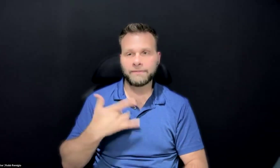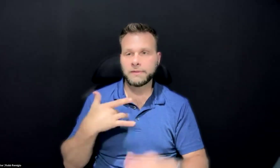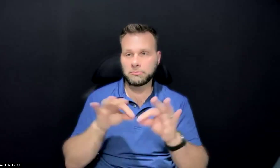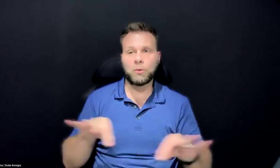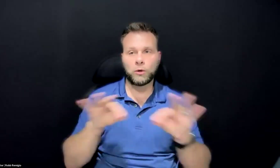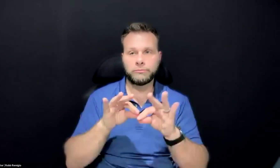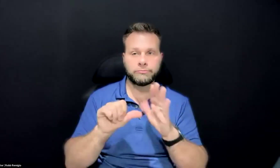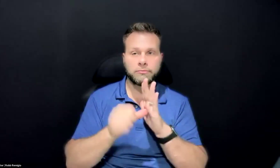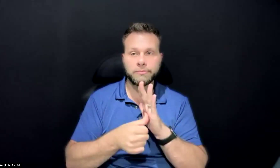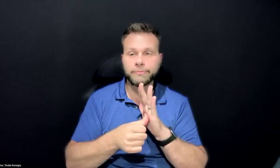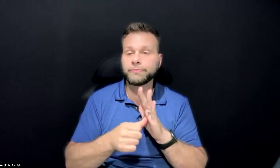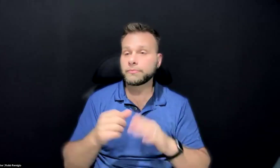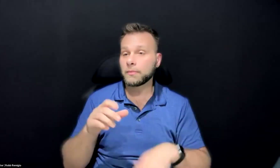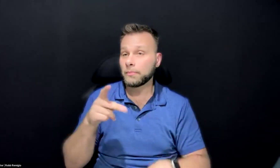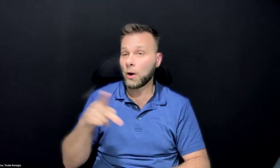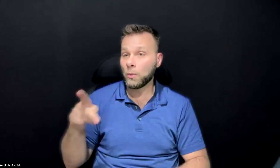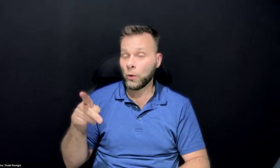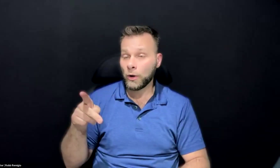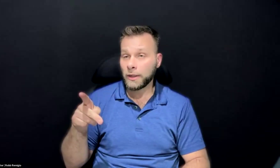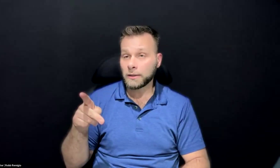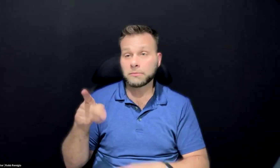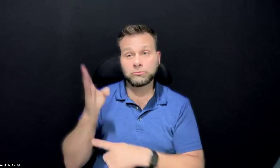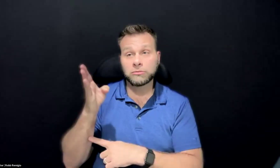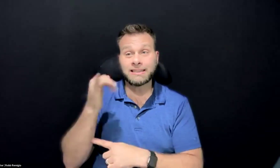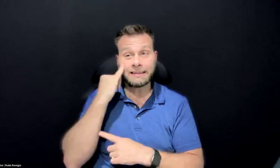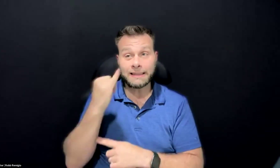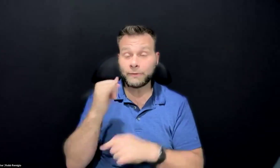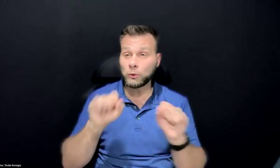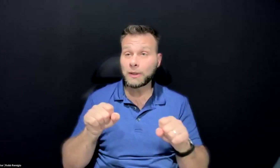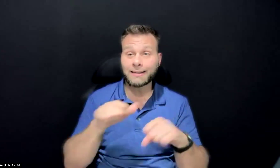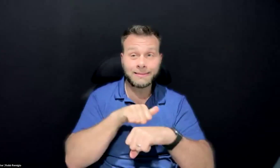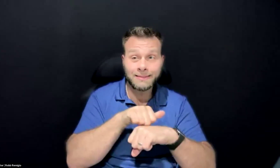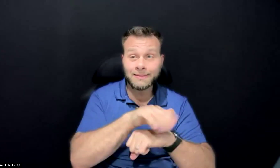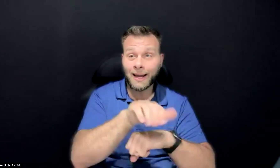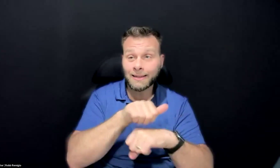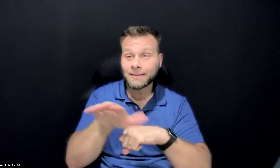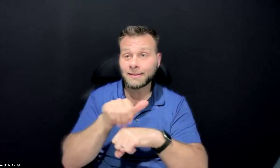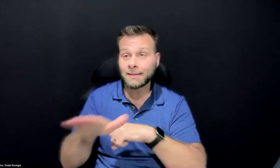idea to, if you can, get the PowerPoint presentation to